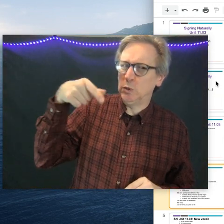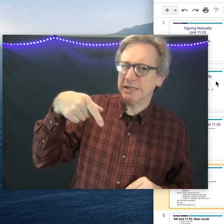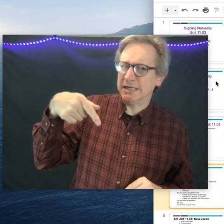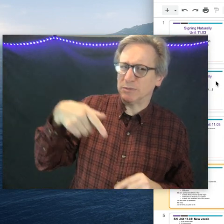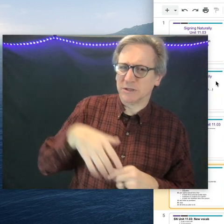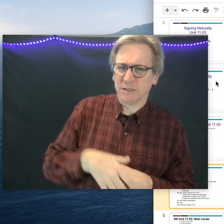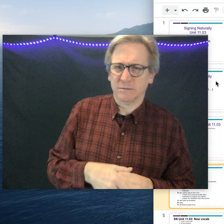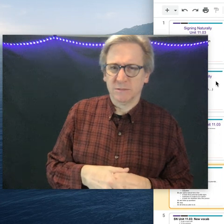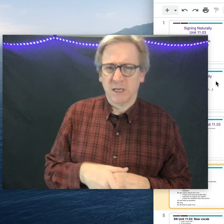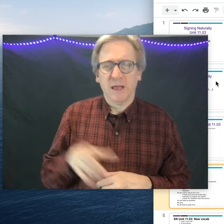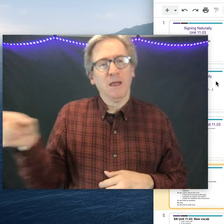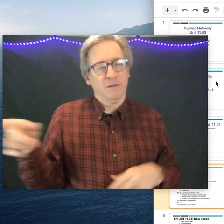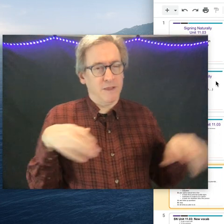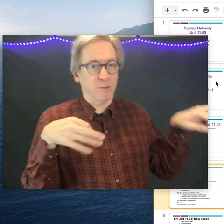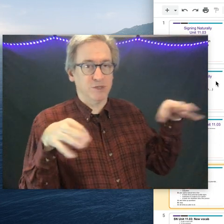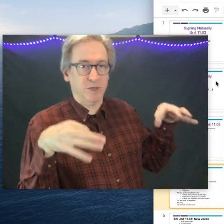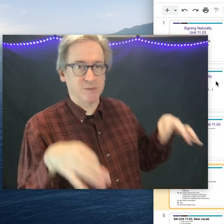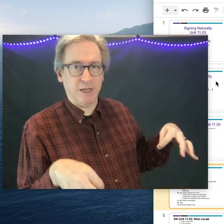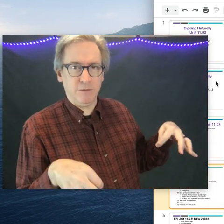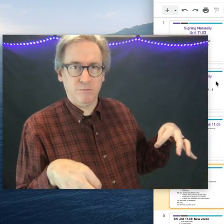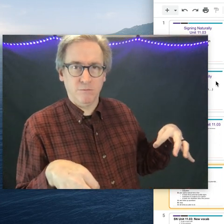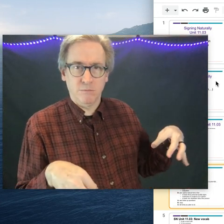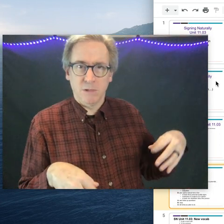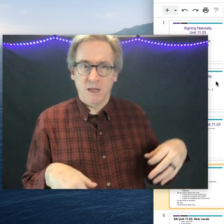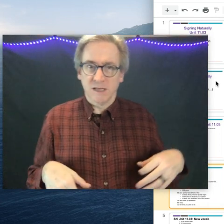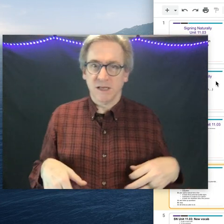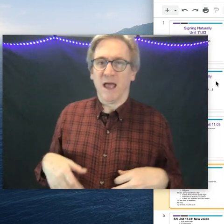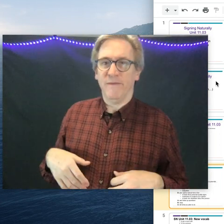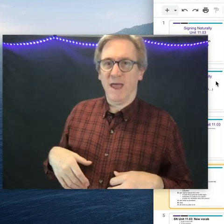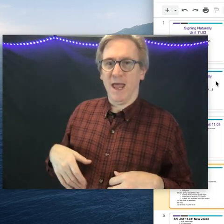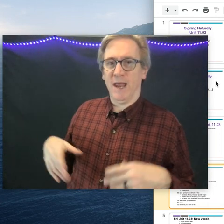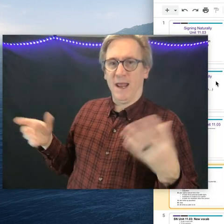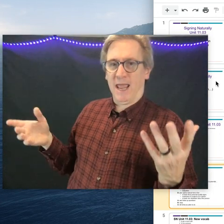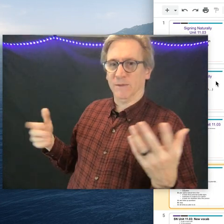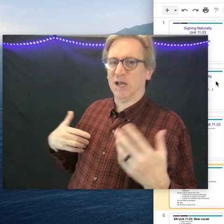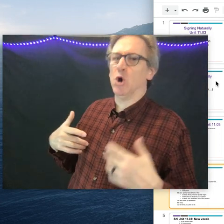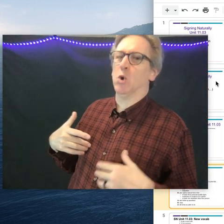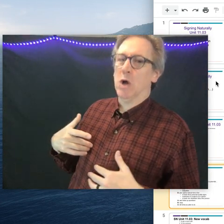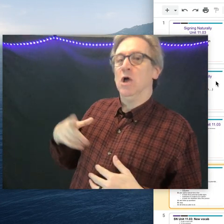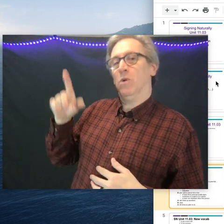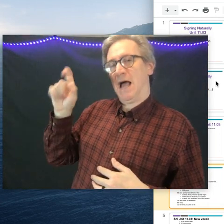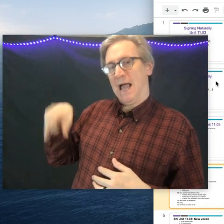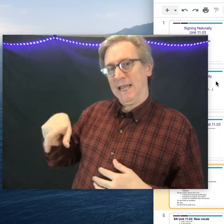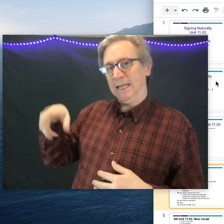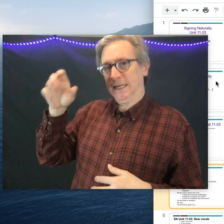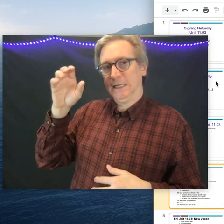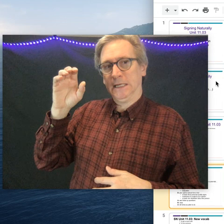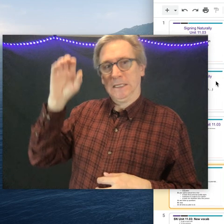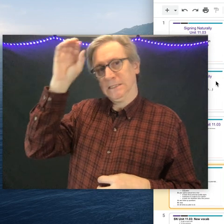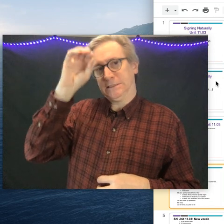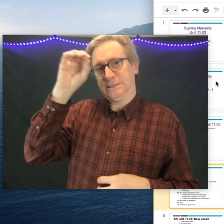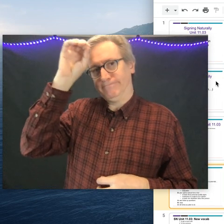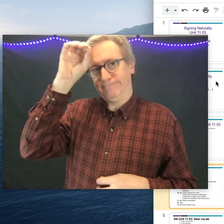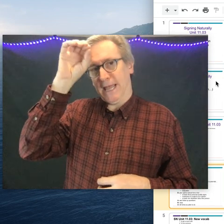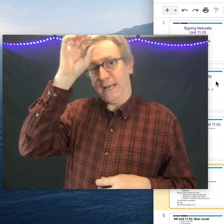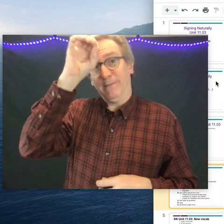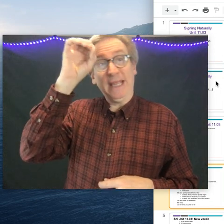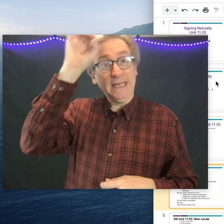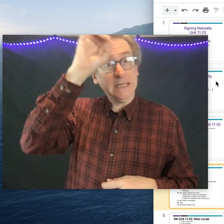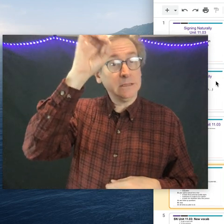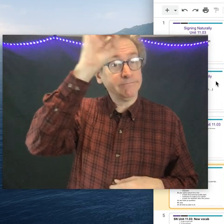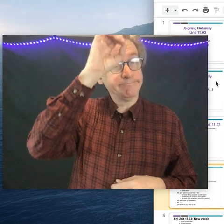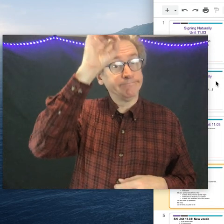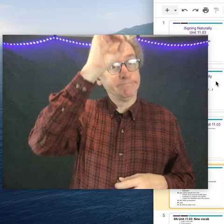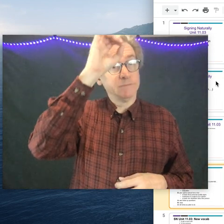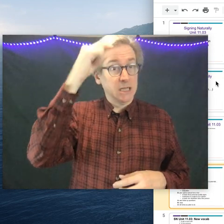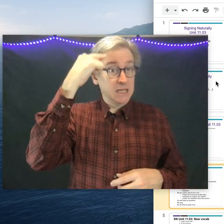Who is this person? Then the person would explain. And then A would say, oh, well, I need an